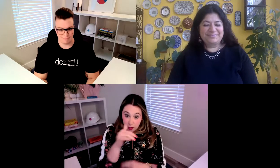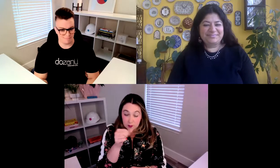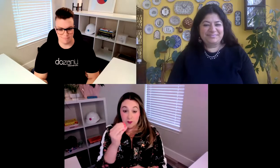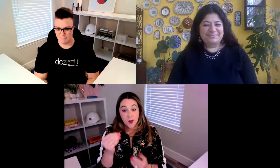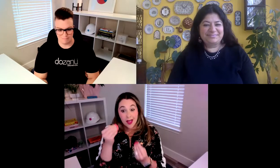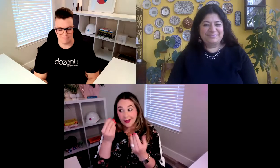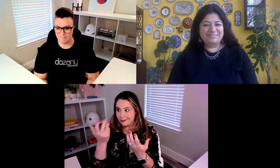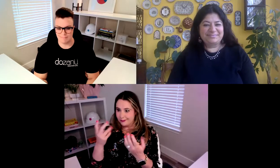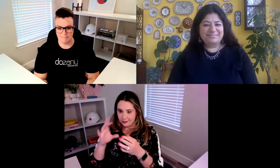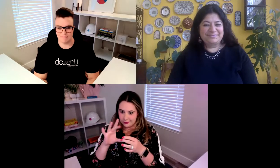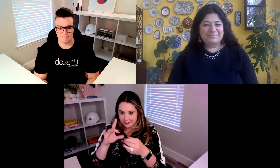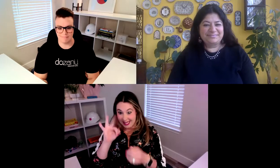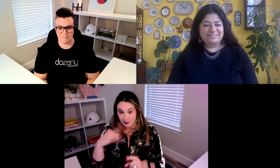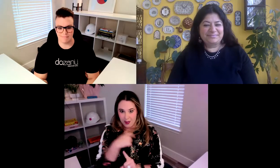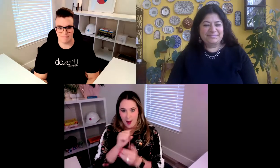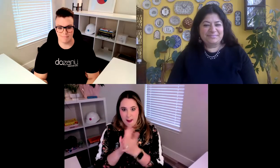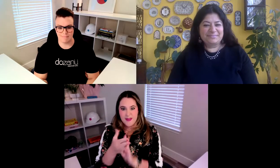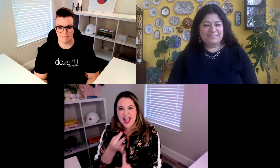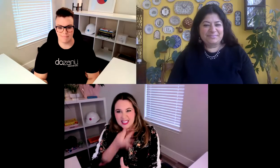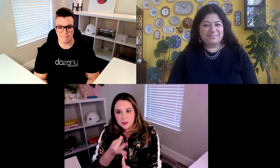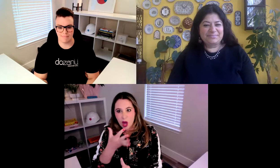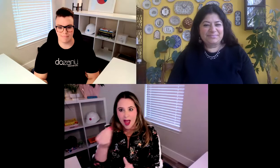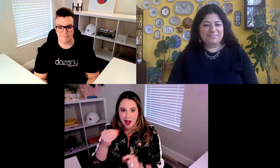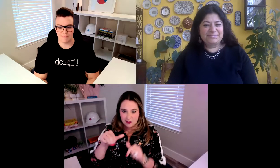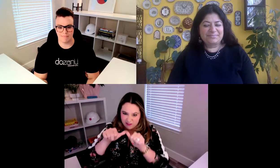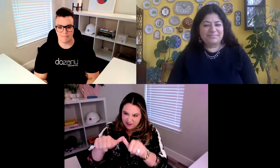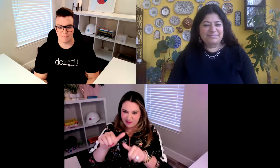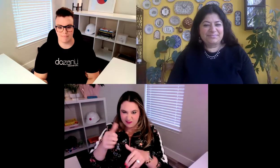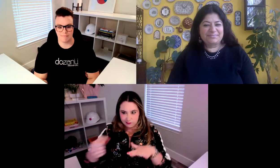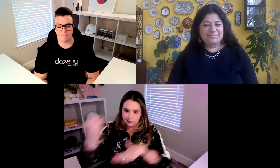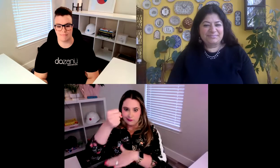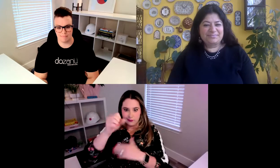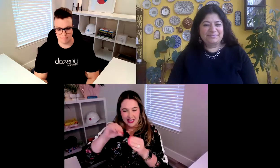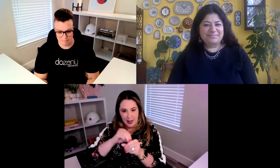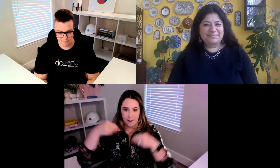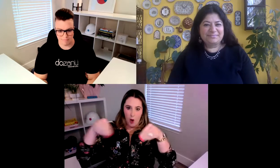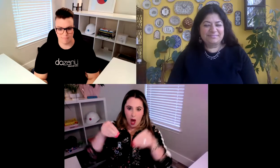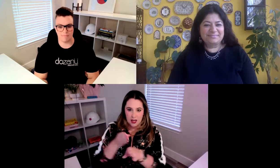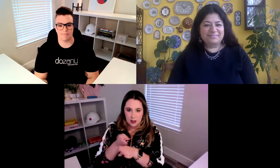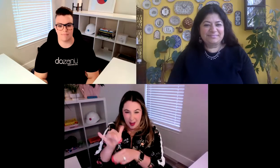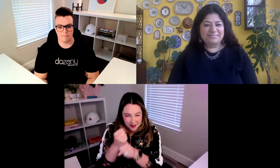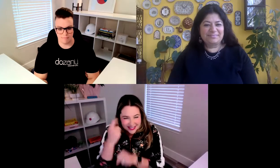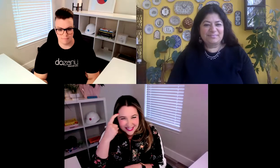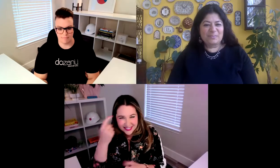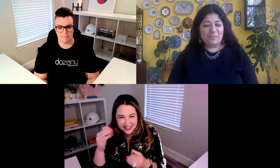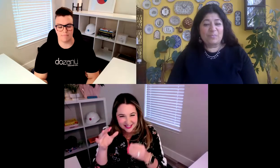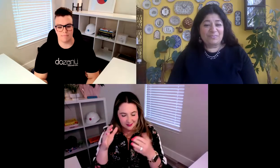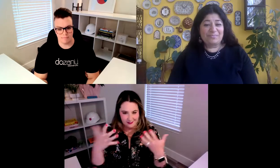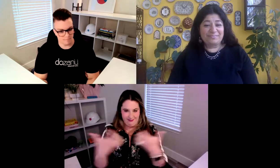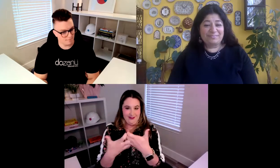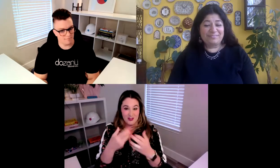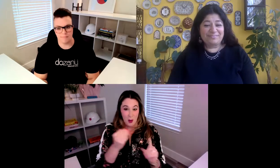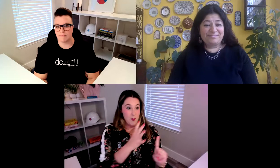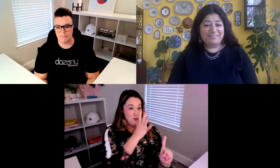creative way to see how to just center something, how to create imagery through marketing and set up a photo. So that's really a